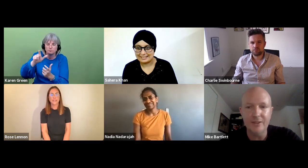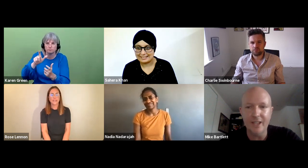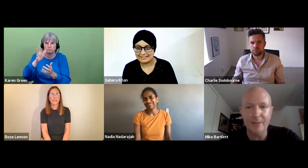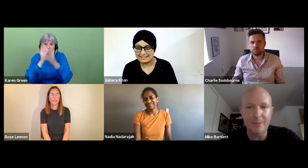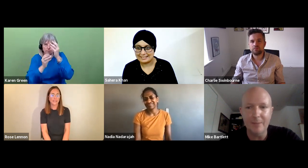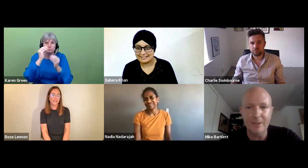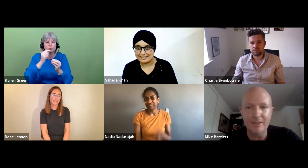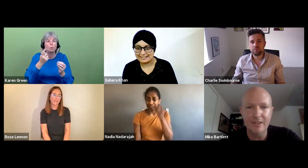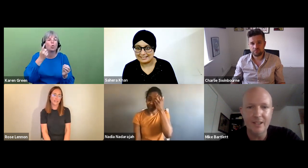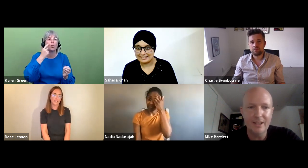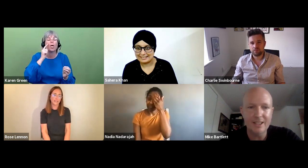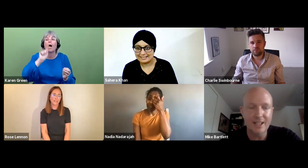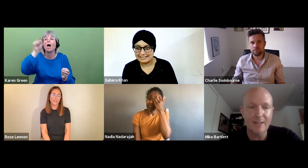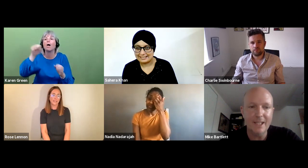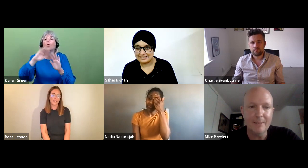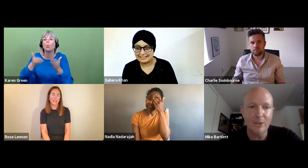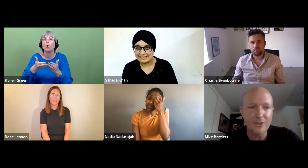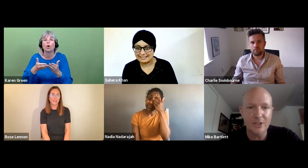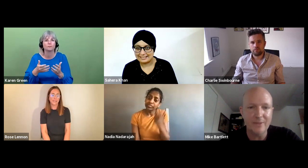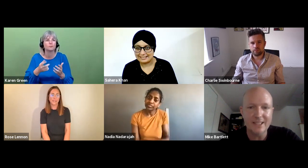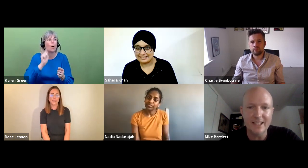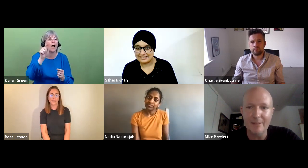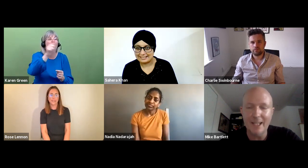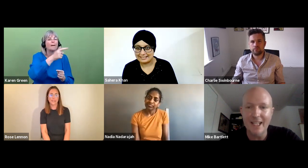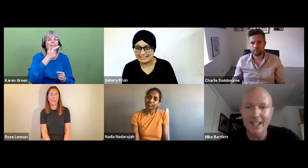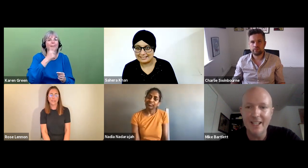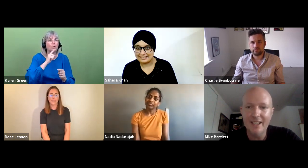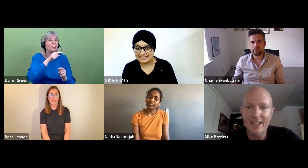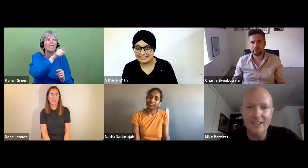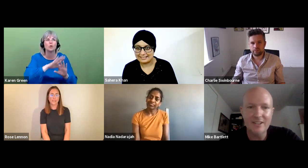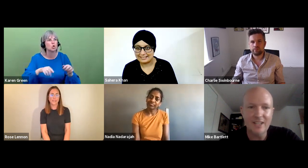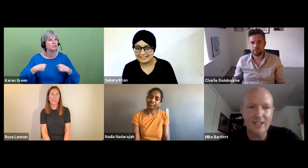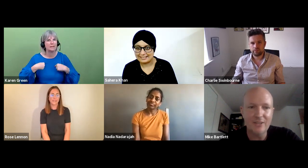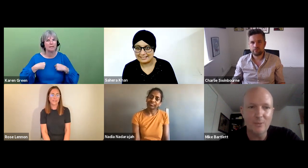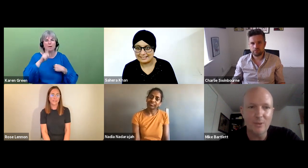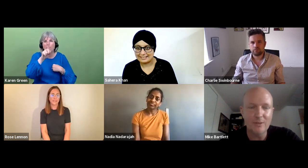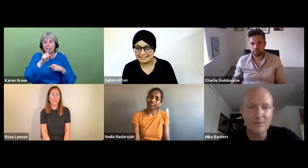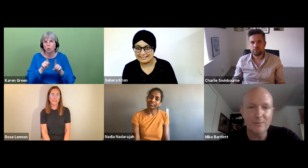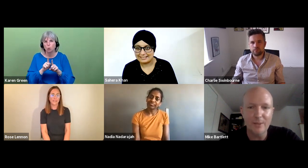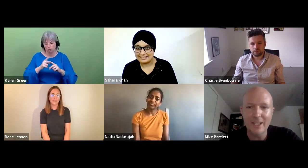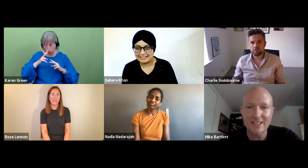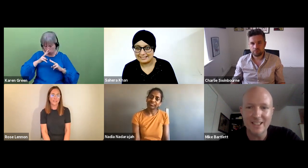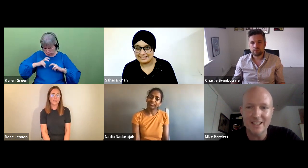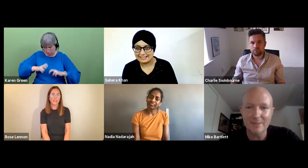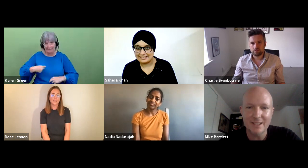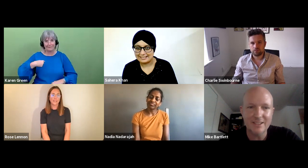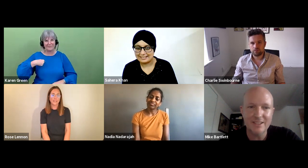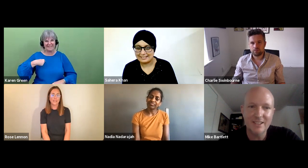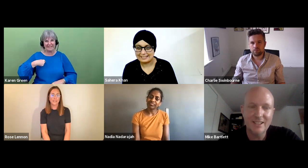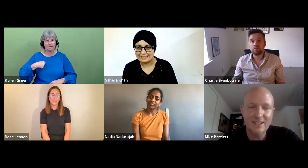other people and things that aren't me, but also to investigate me and what my weirdities, because